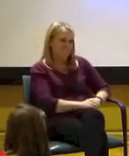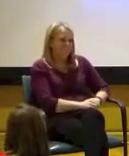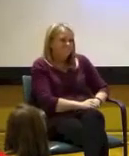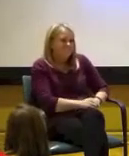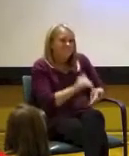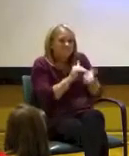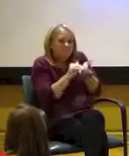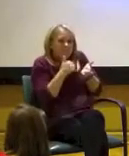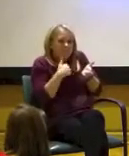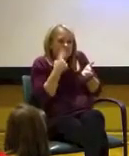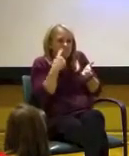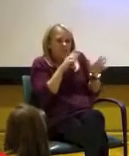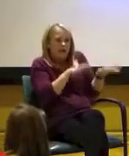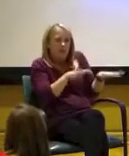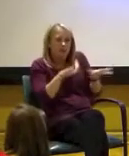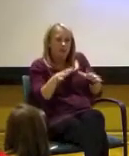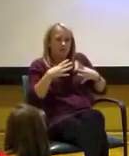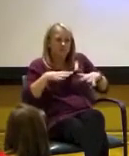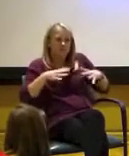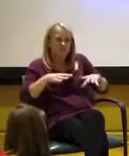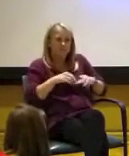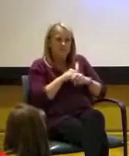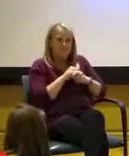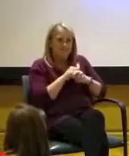forgive me for being so casual.